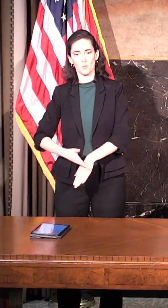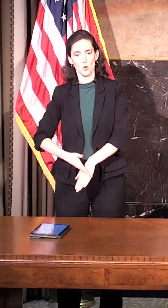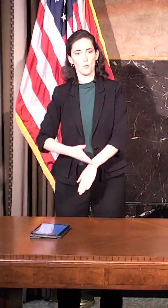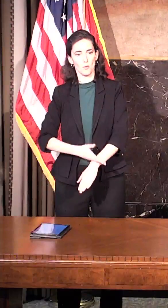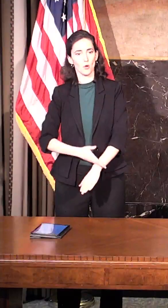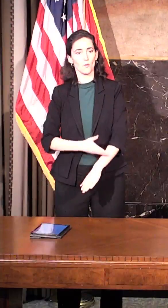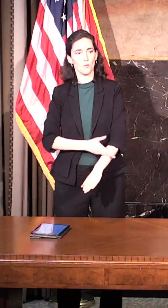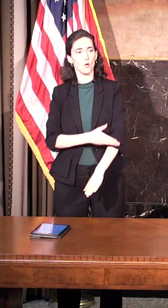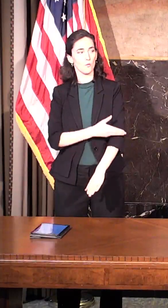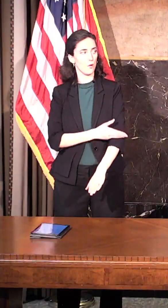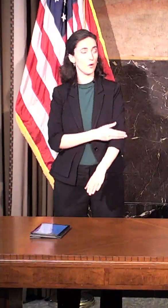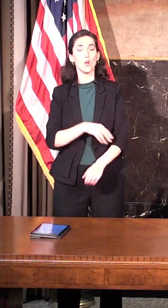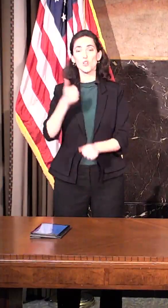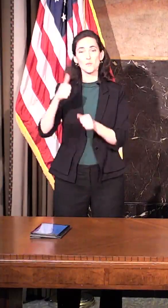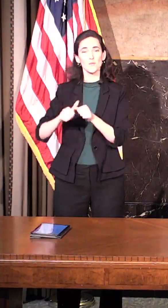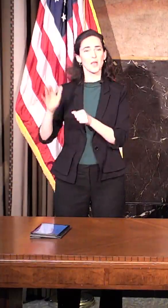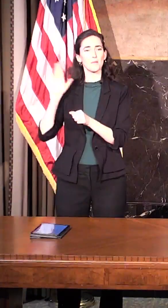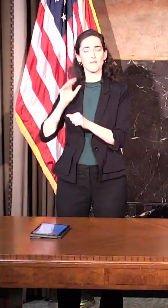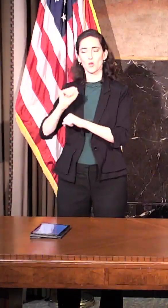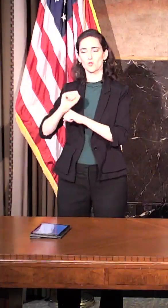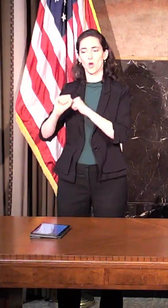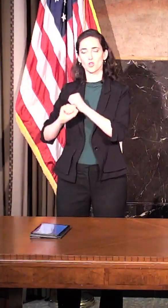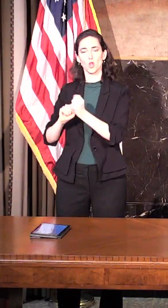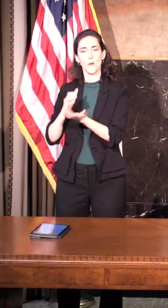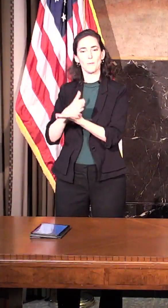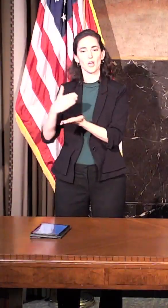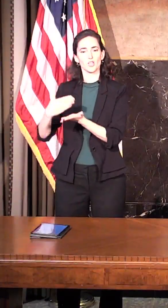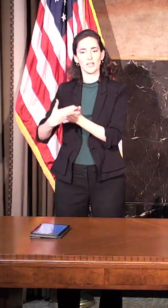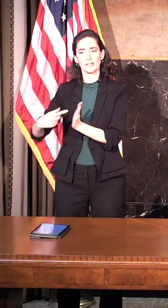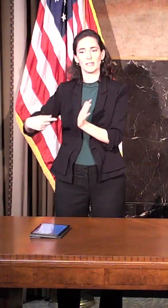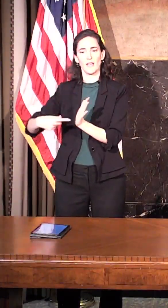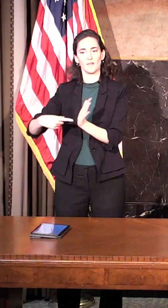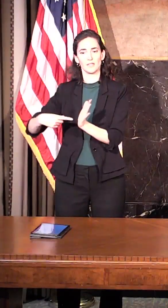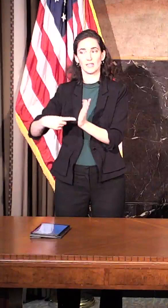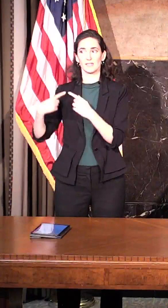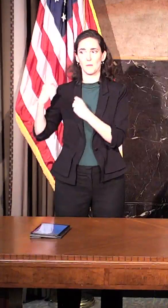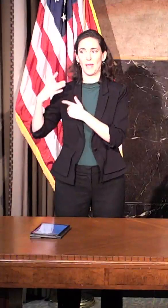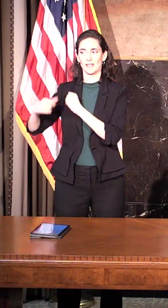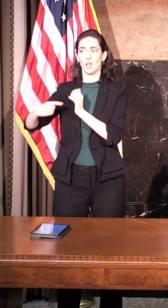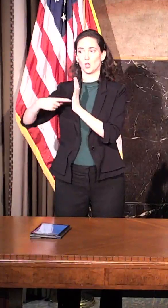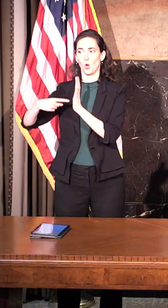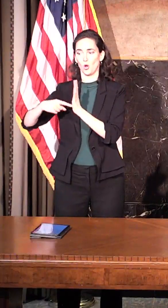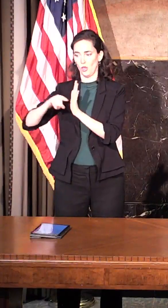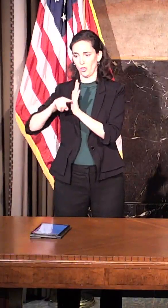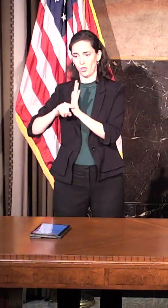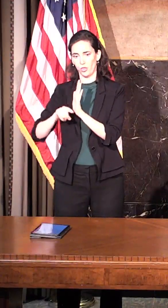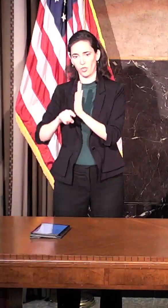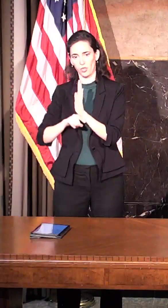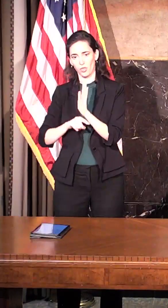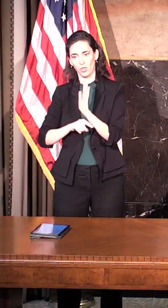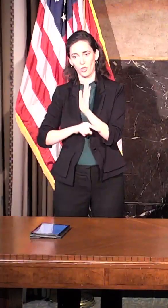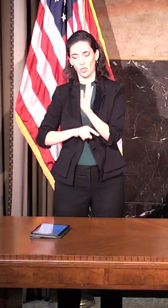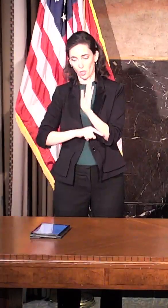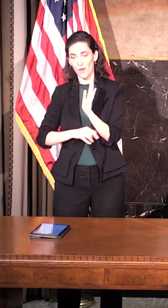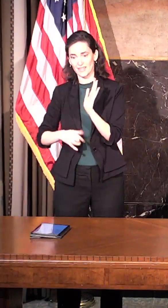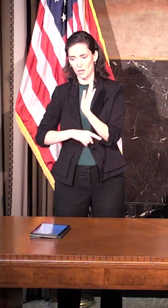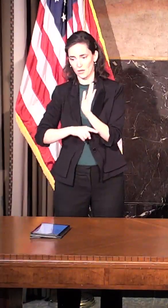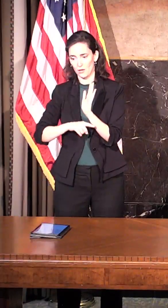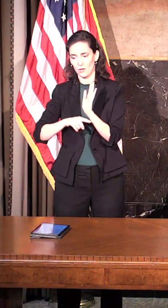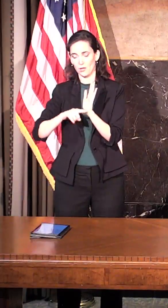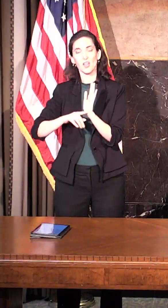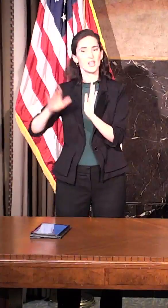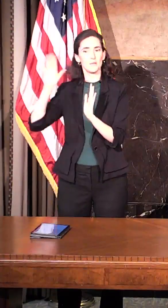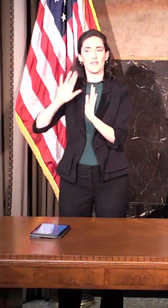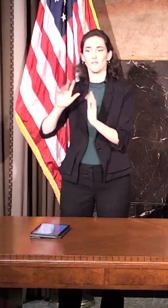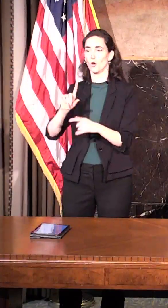to the structural budget deficit that was created in, over a number of years, but really got to an unsustainable